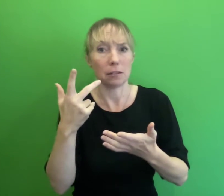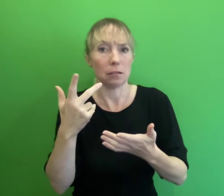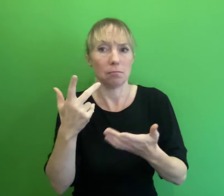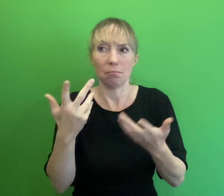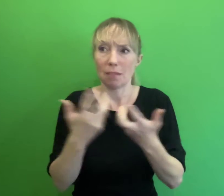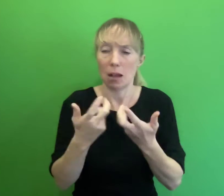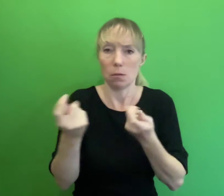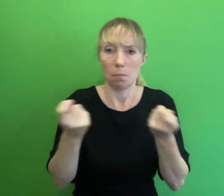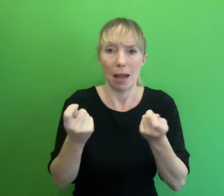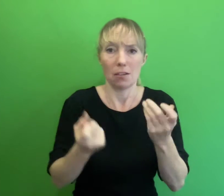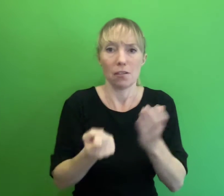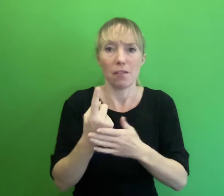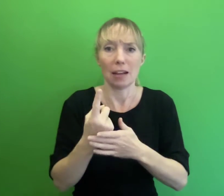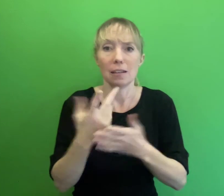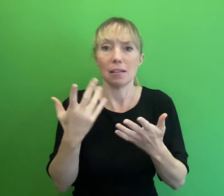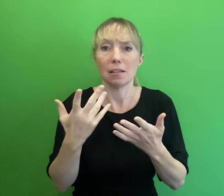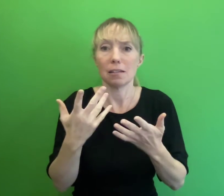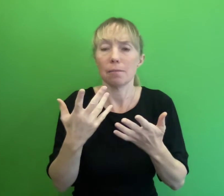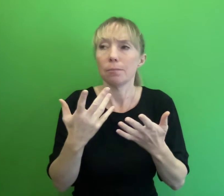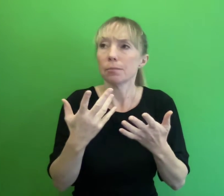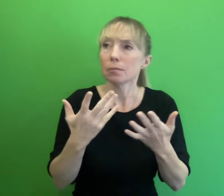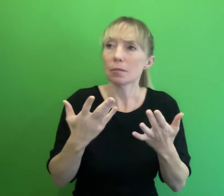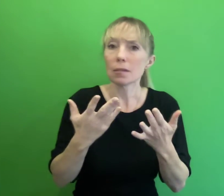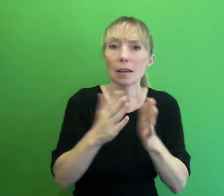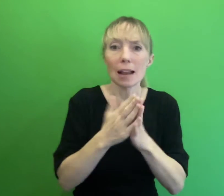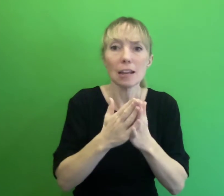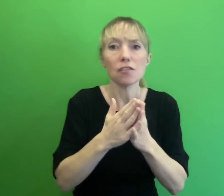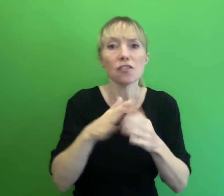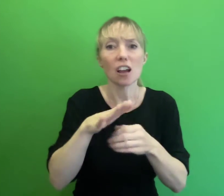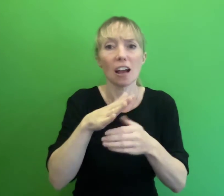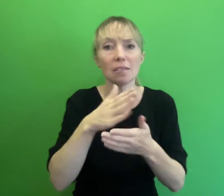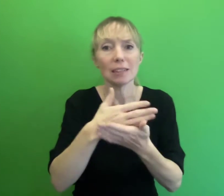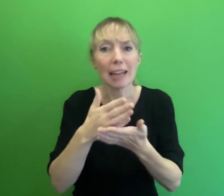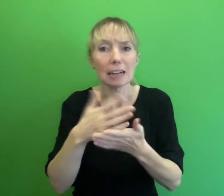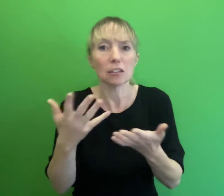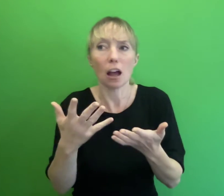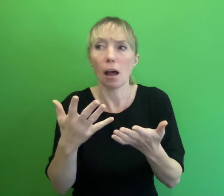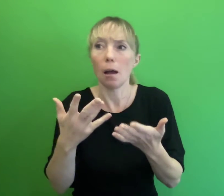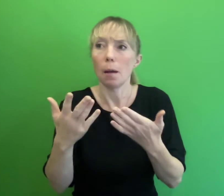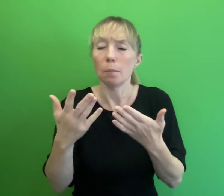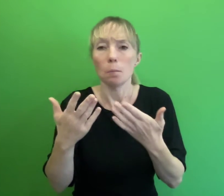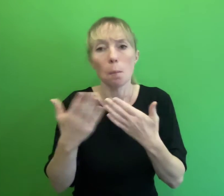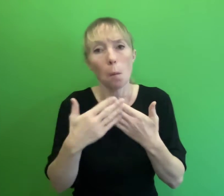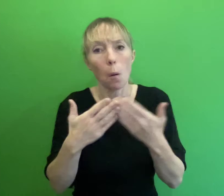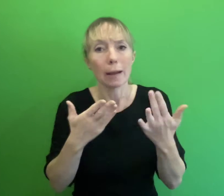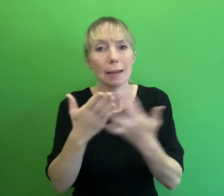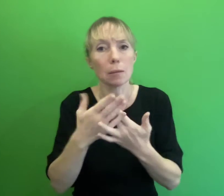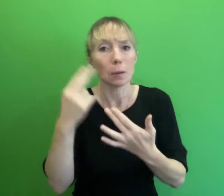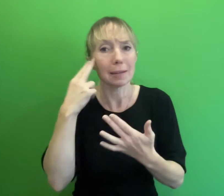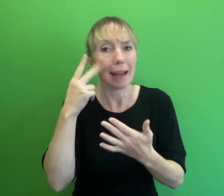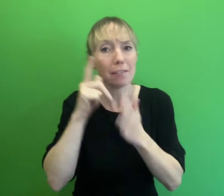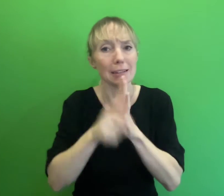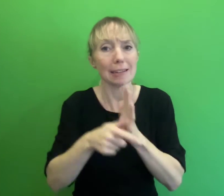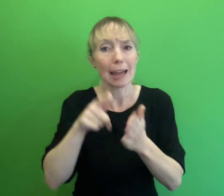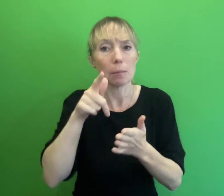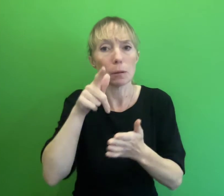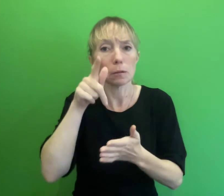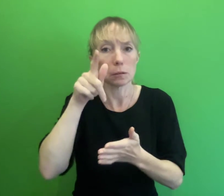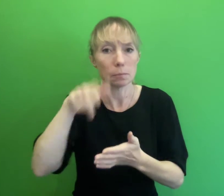industry more accessible to deaf and disabled writers overall. Because even in a space where access was centred, there were still